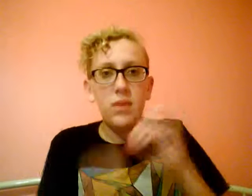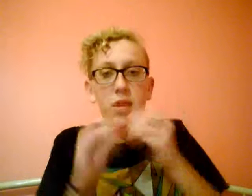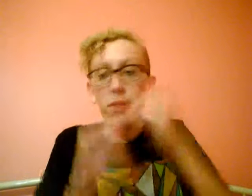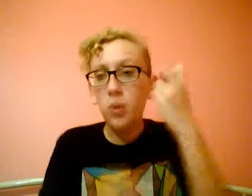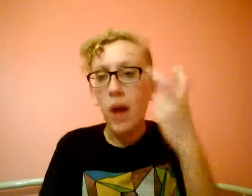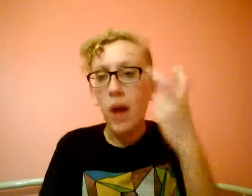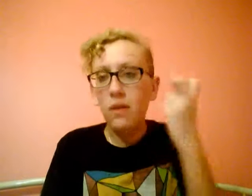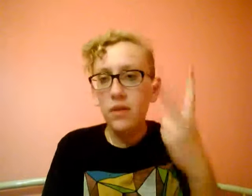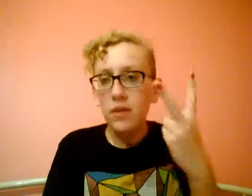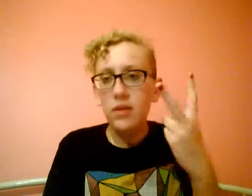Number 12,